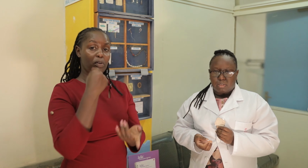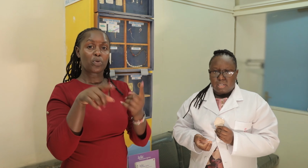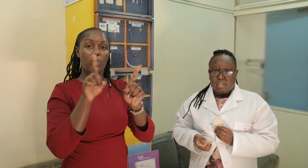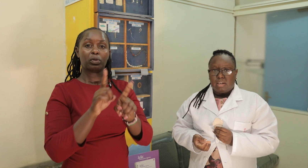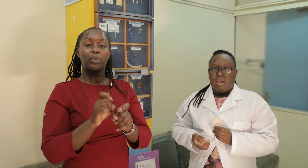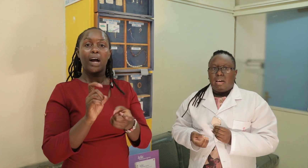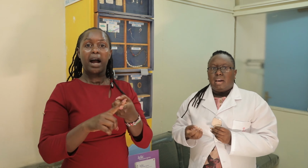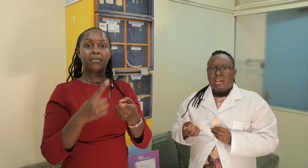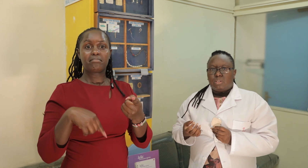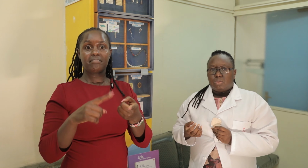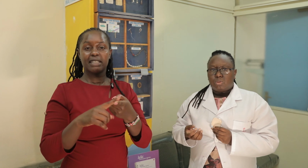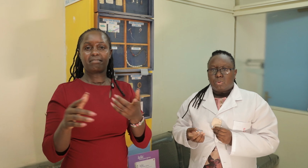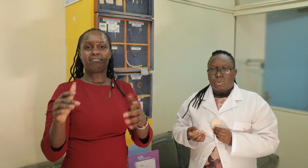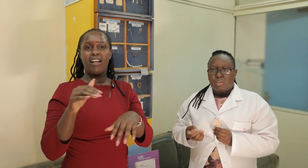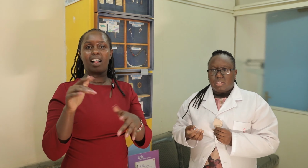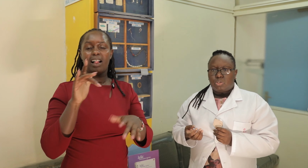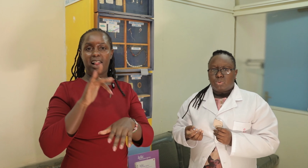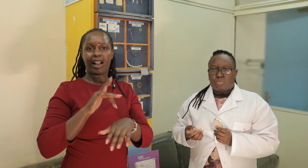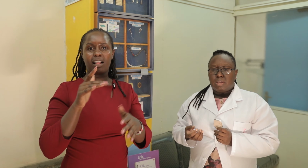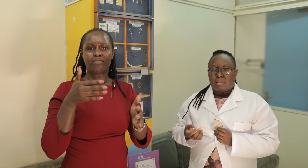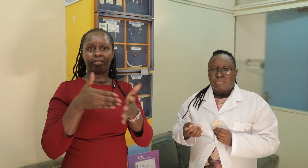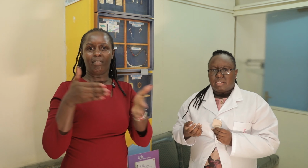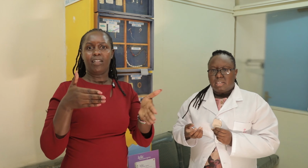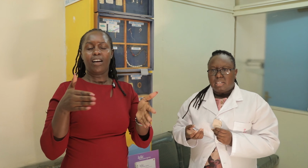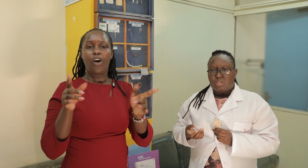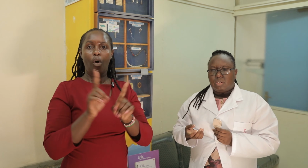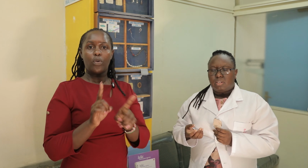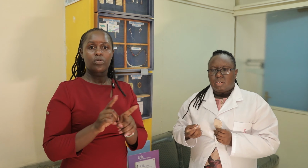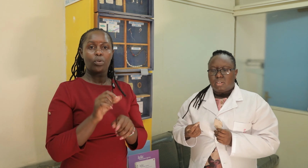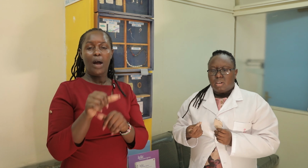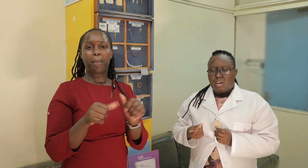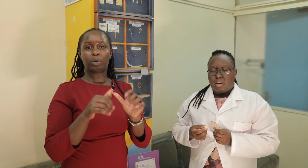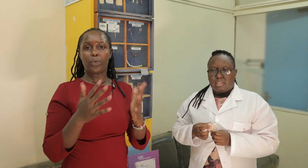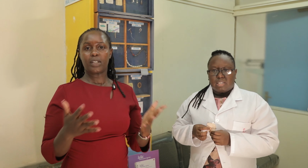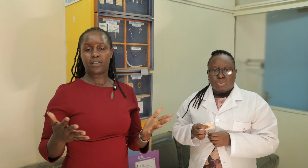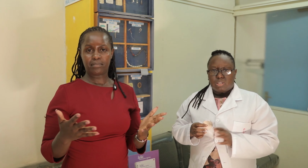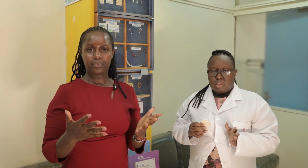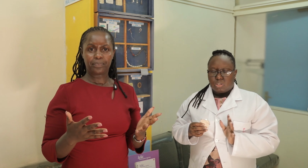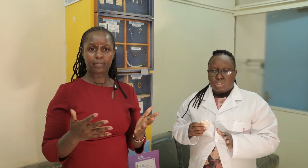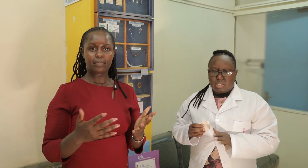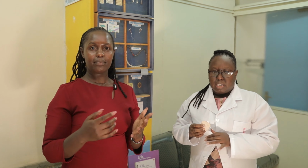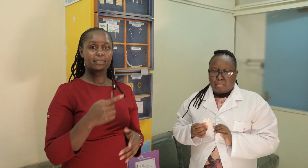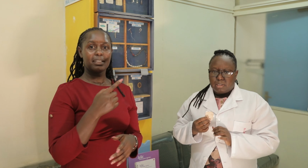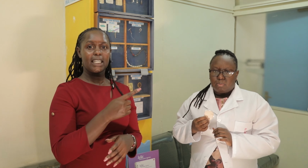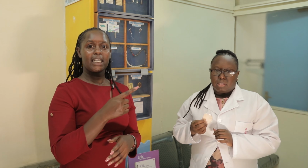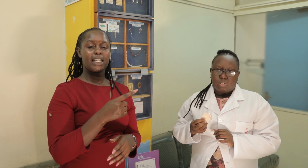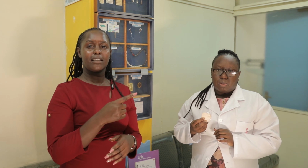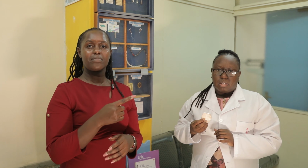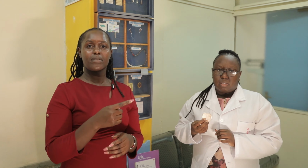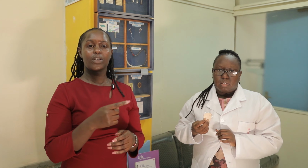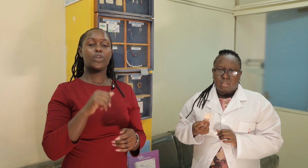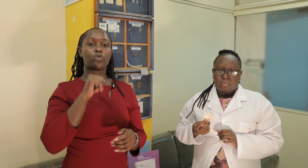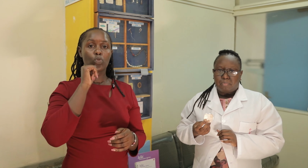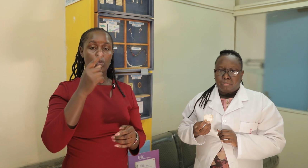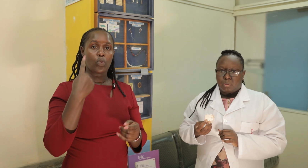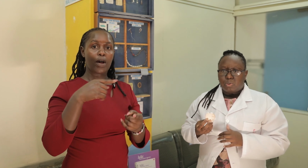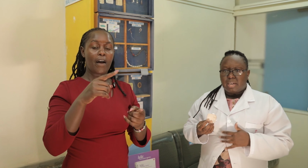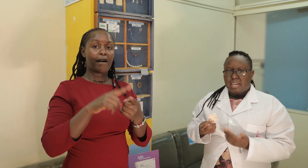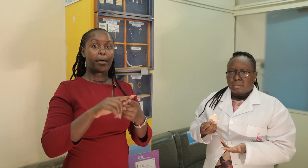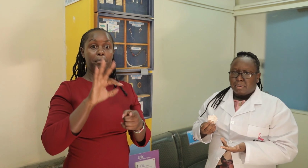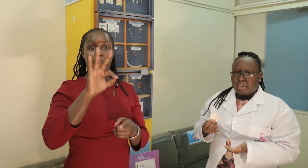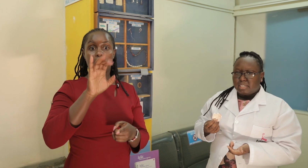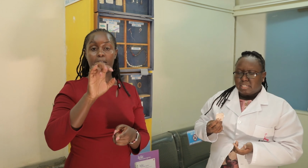we are using, and also issues with fertility is not interrupted with this one.